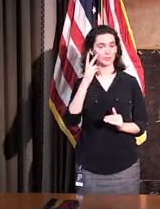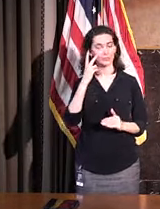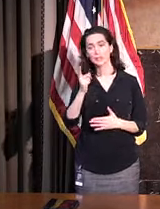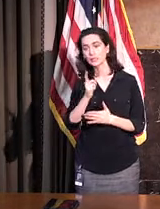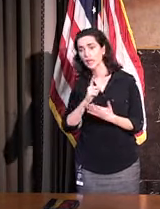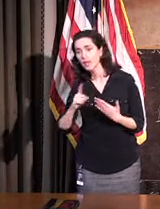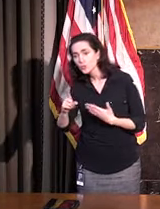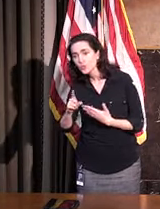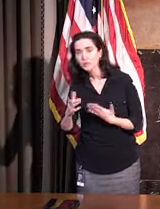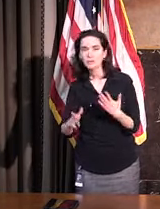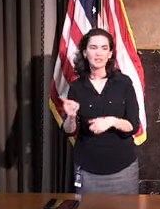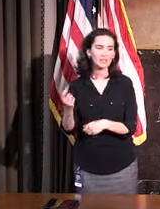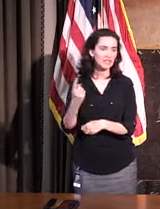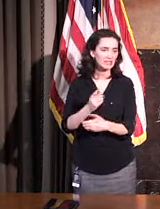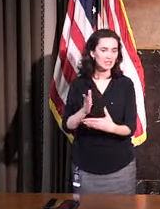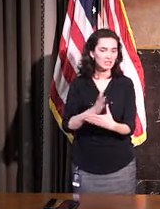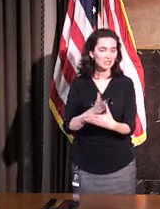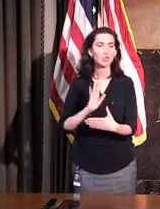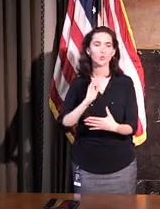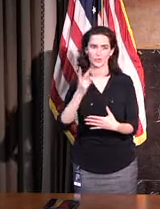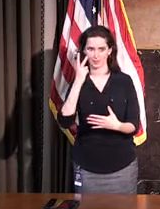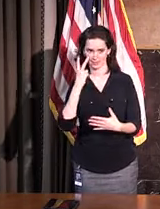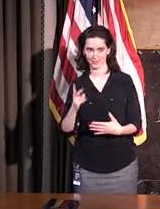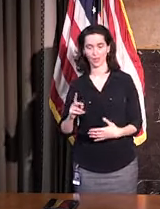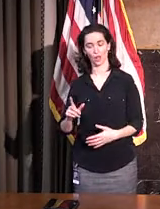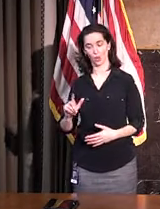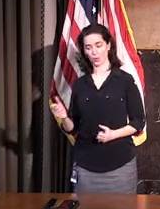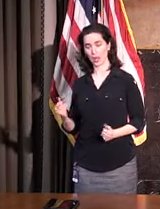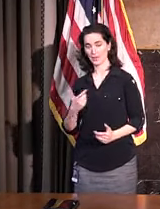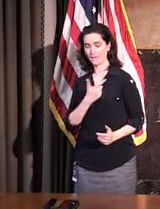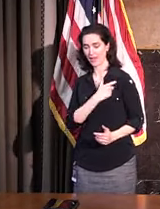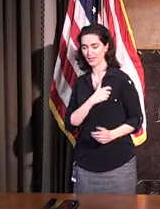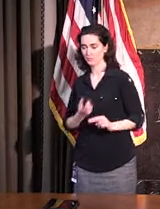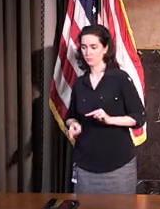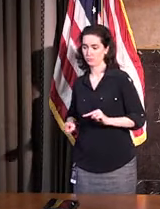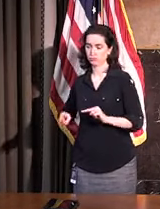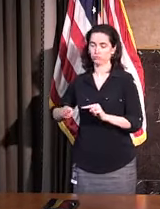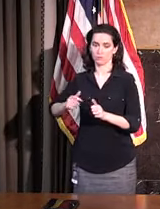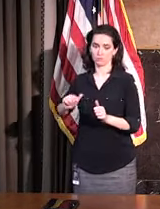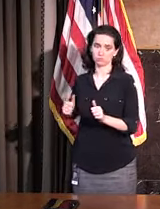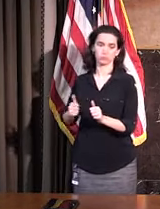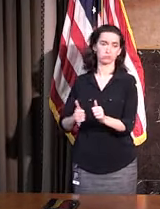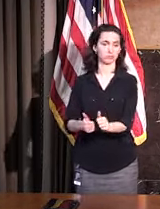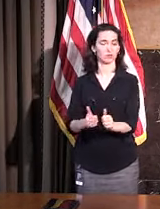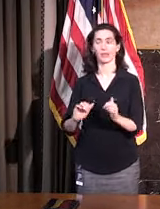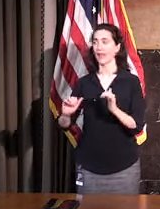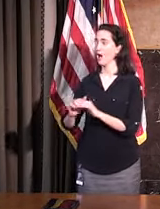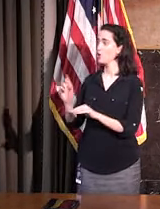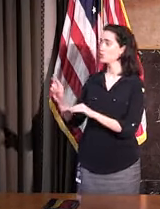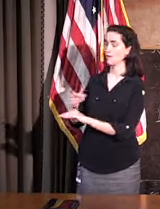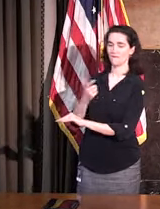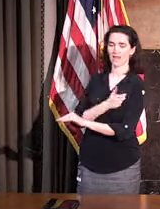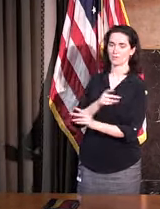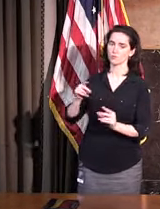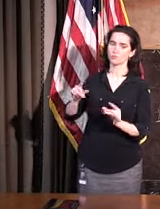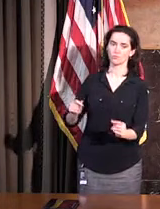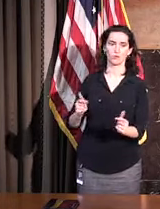week, 10 days, something like that, is tremendous improvement in the efficiency of the utilization of the vaccine